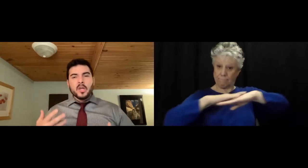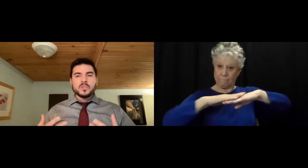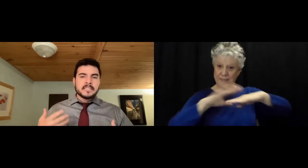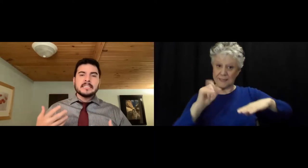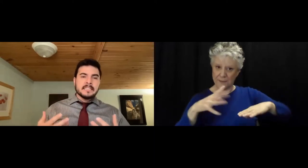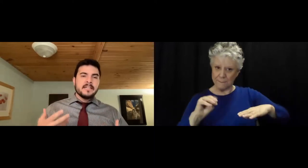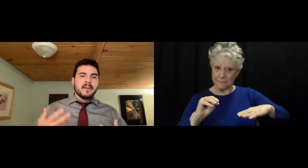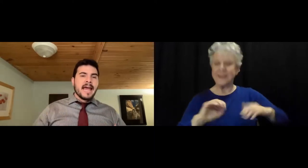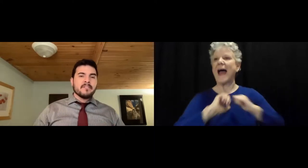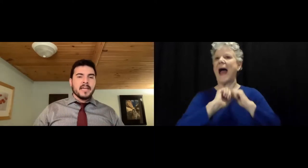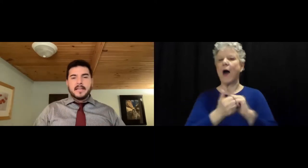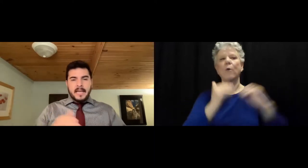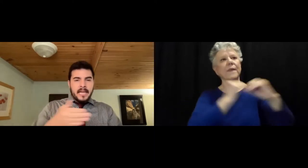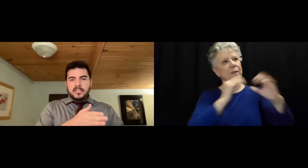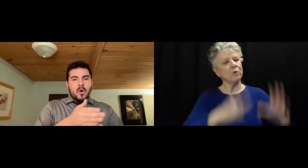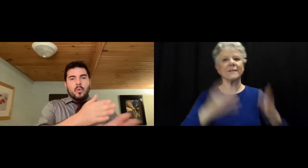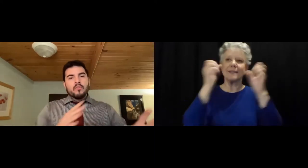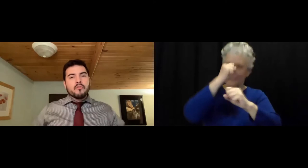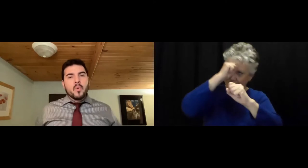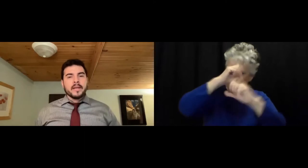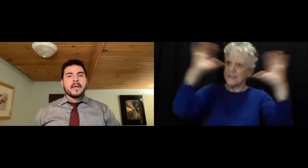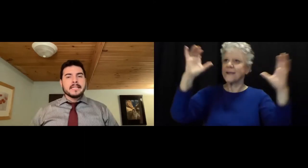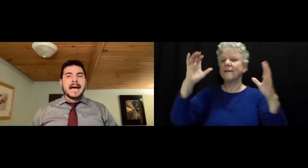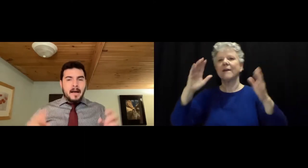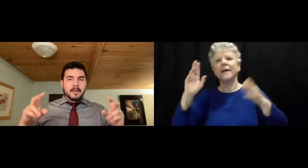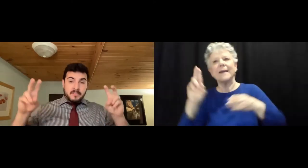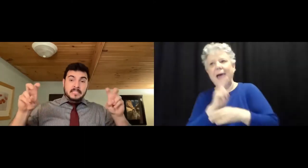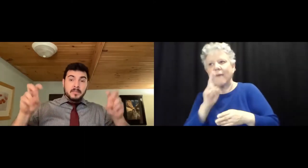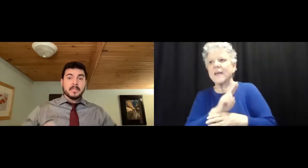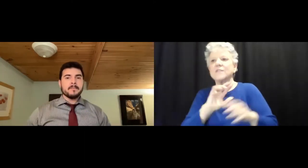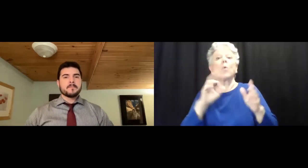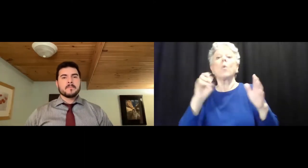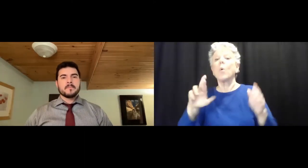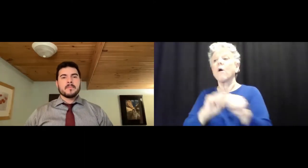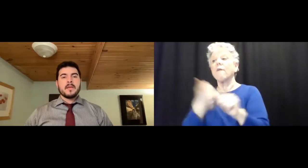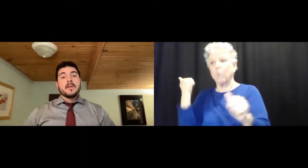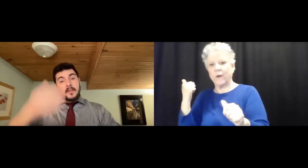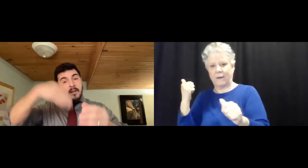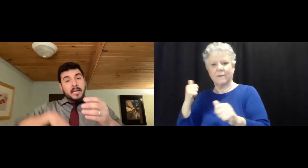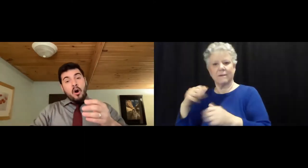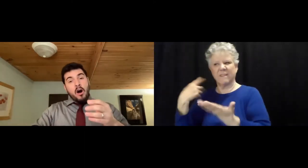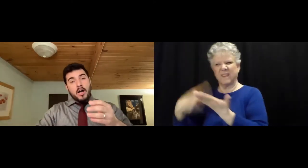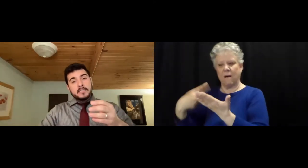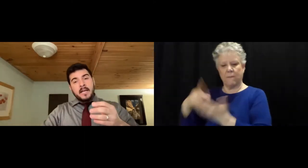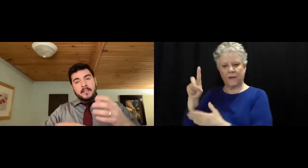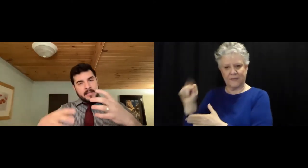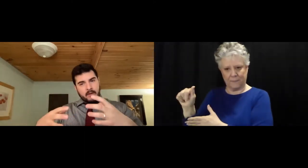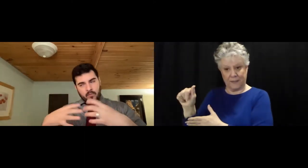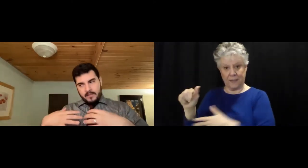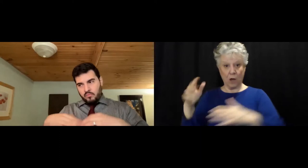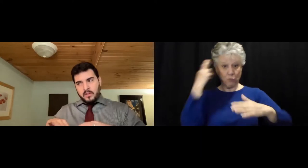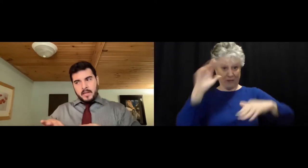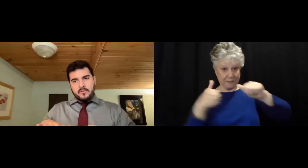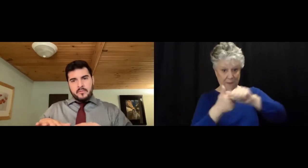ways theologians conceive and navigate, engage, or avoid the topic of disability. The underlying cause, the thing